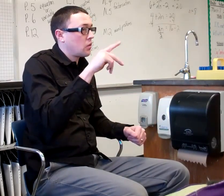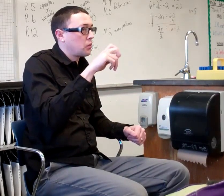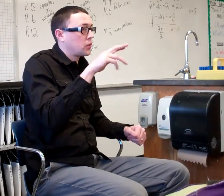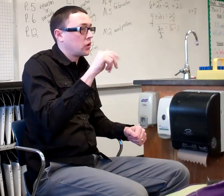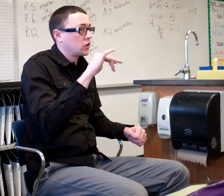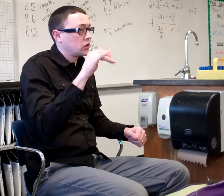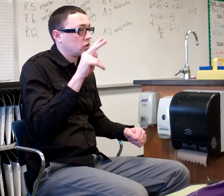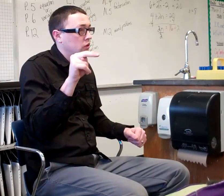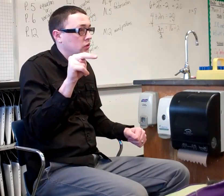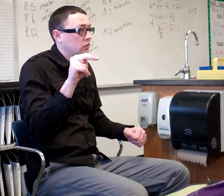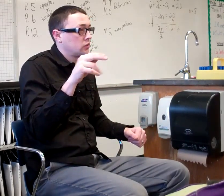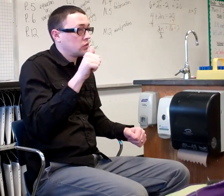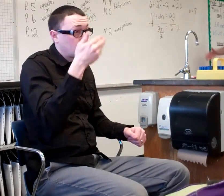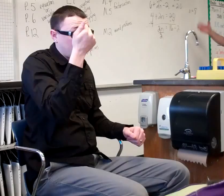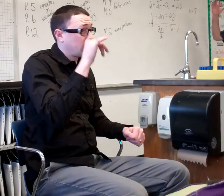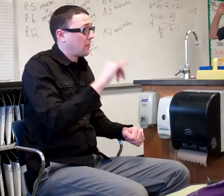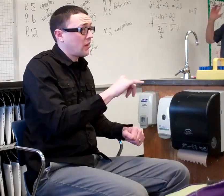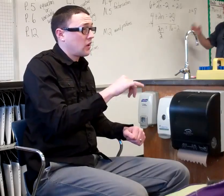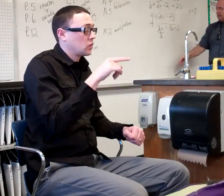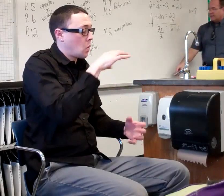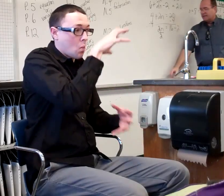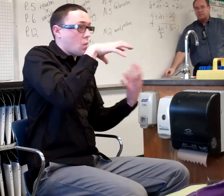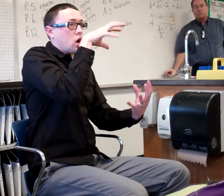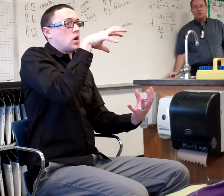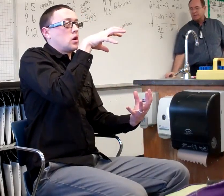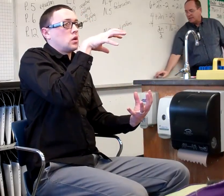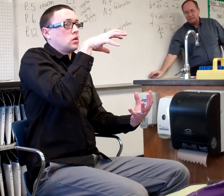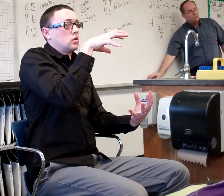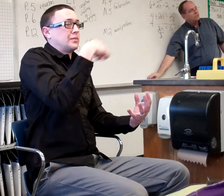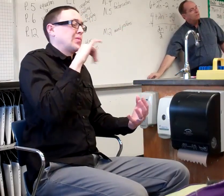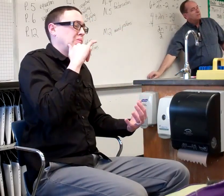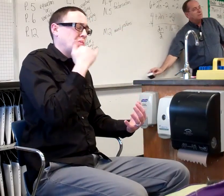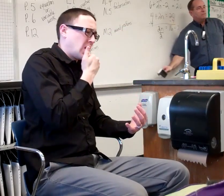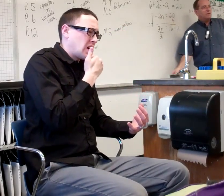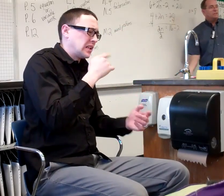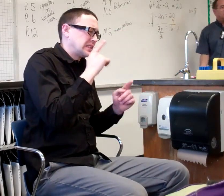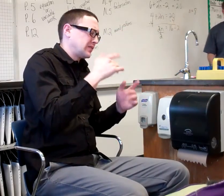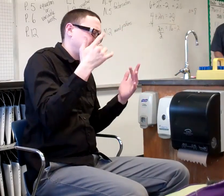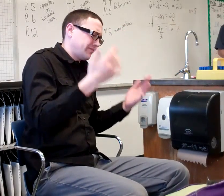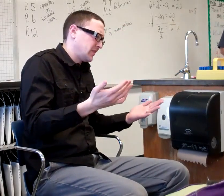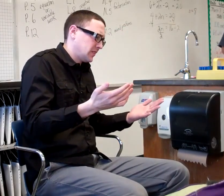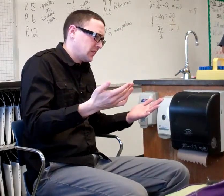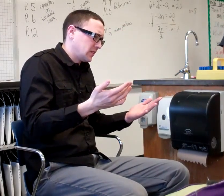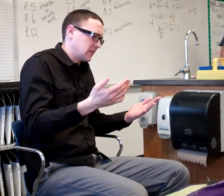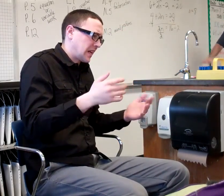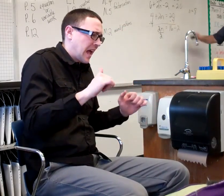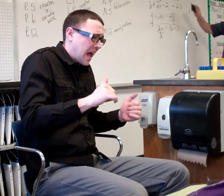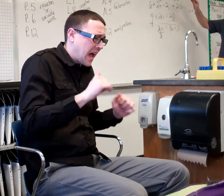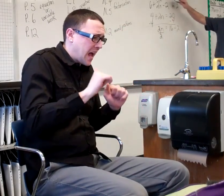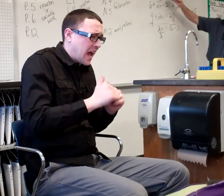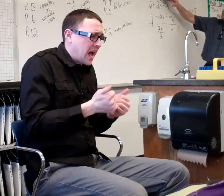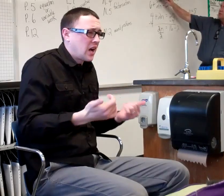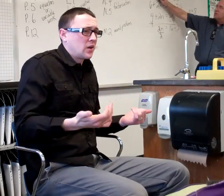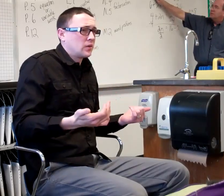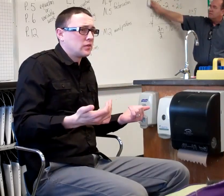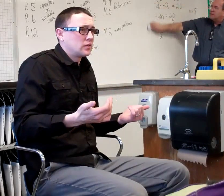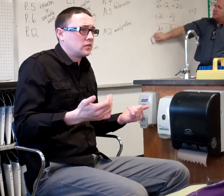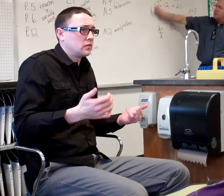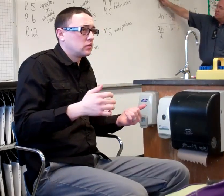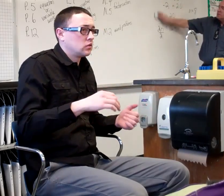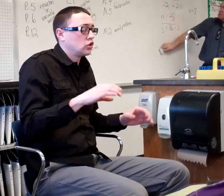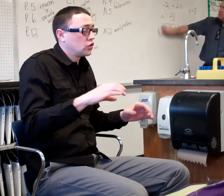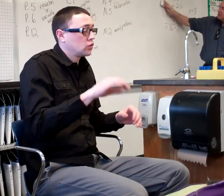that, because you will get all messed up and go, man, I got the wrong answer because it's not checking. Do your orders